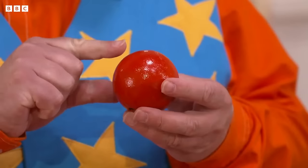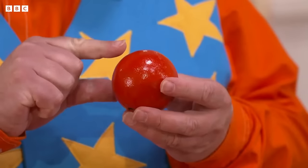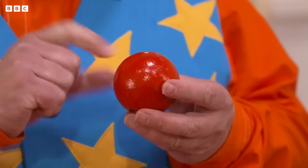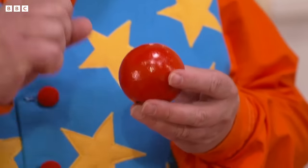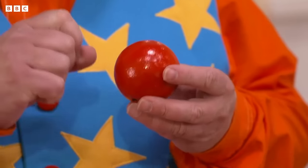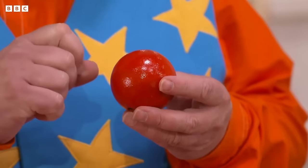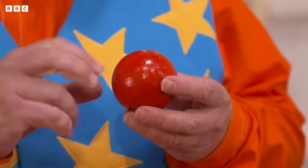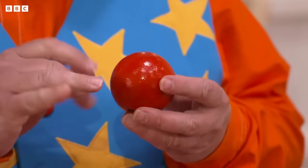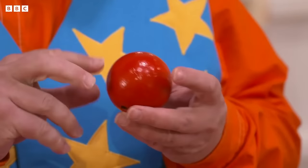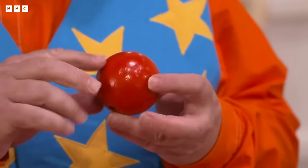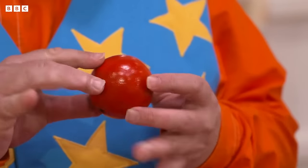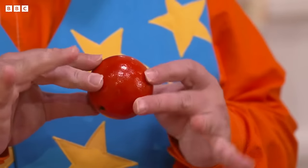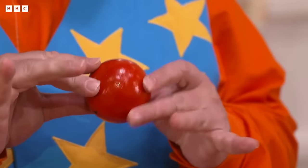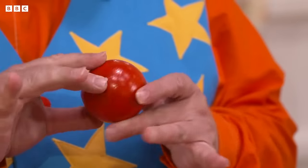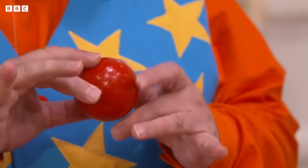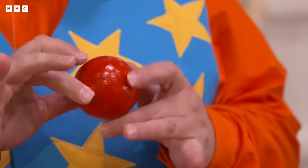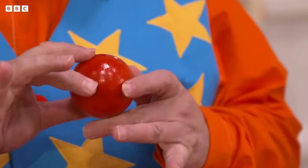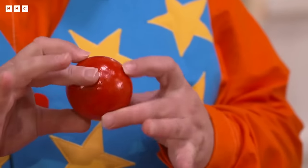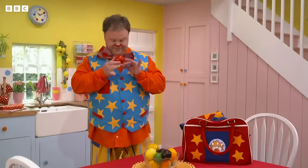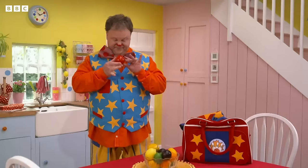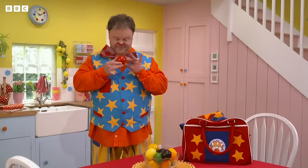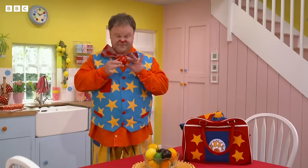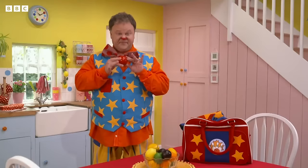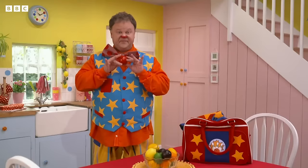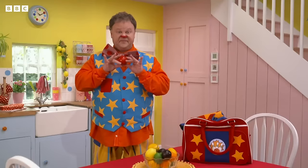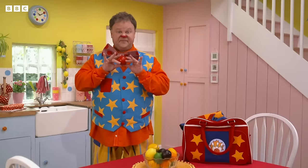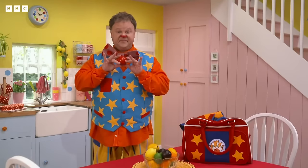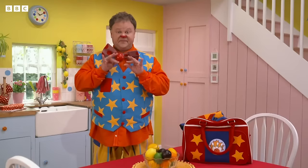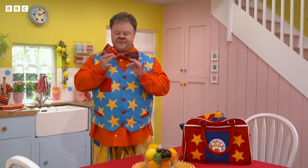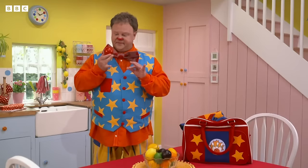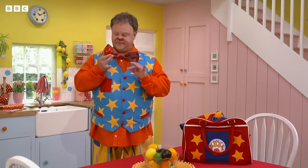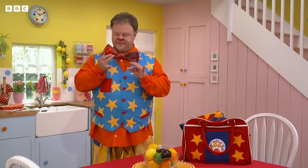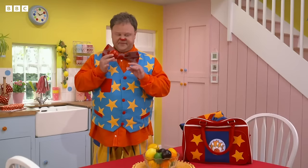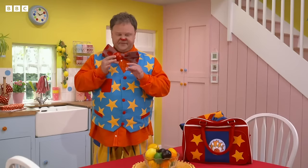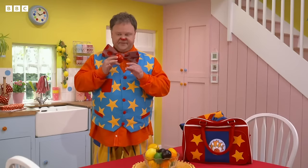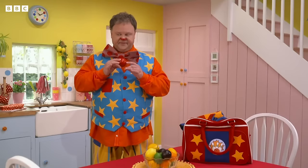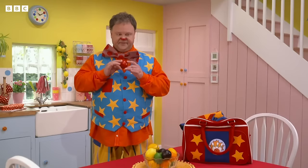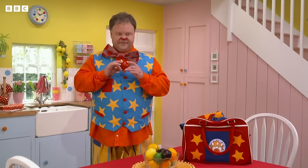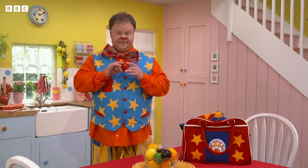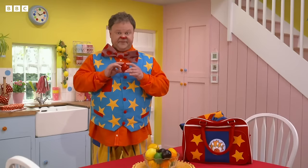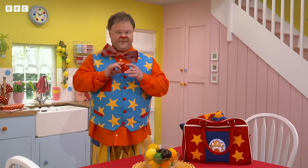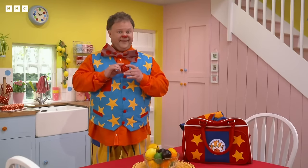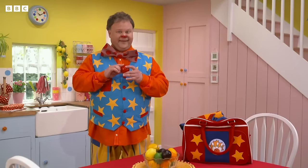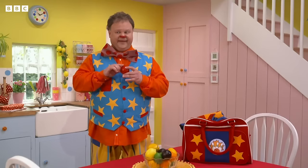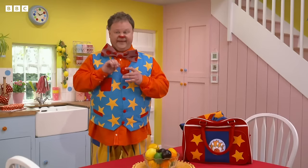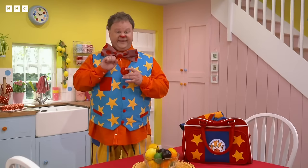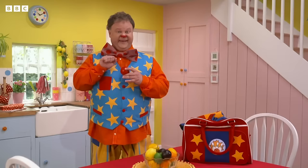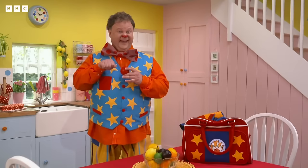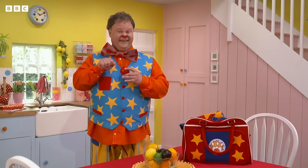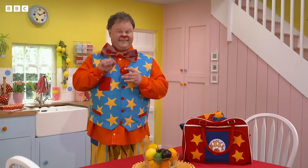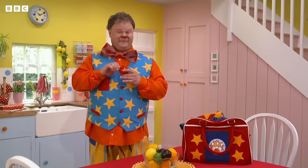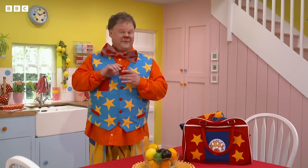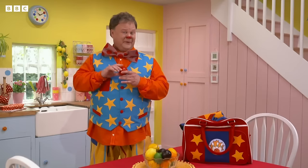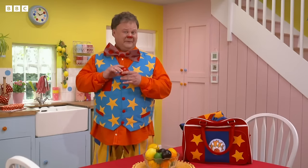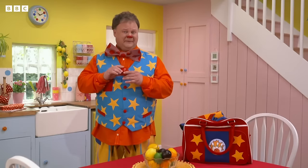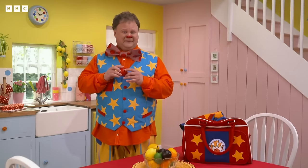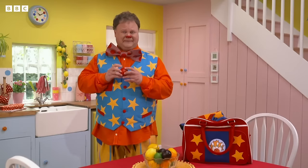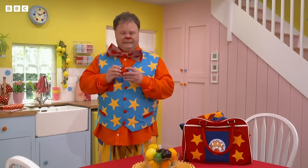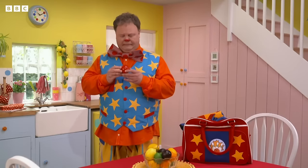shrunk. But you're still going to show us your bowling skills, aren't you, Mr. Tumble? Yes, of course. Good